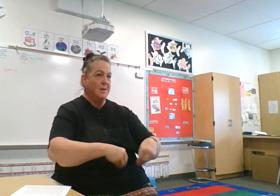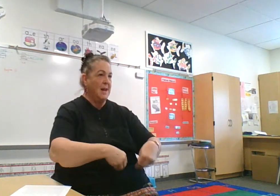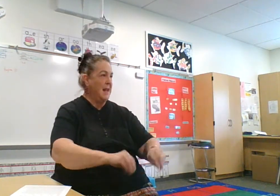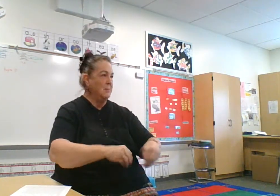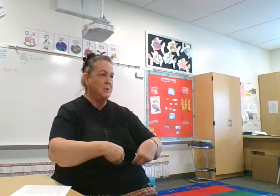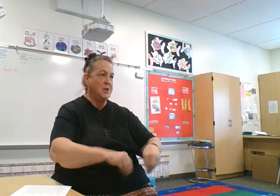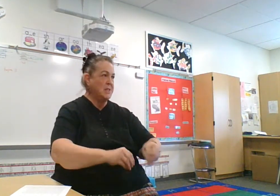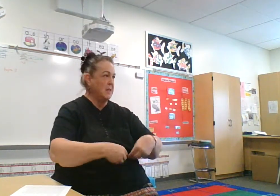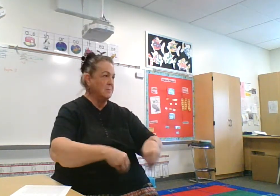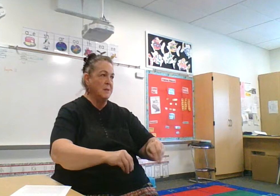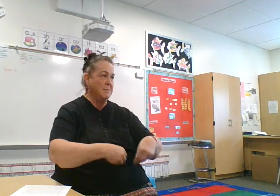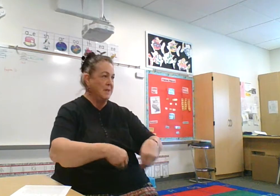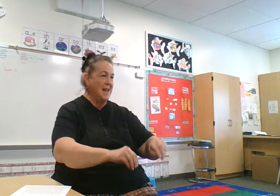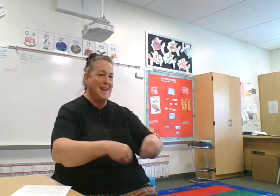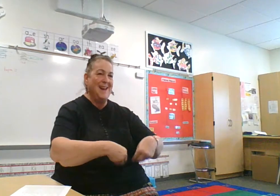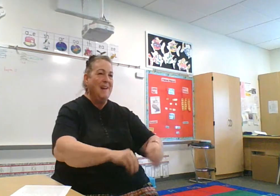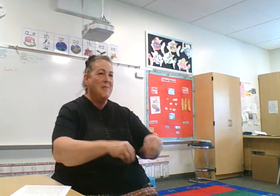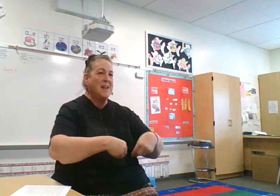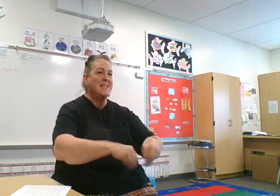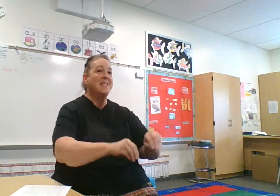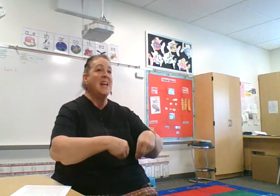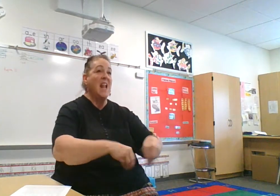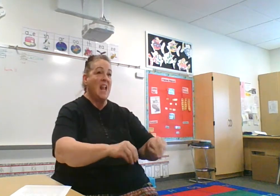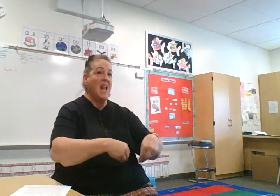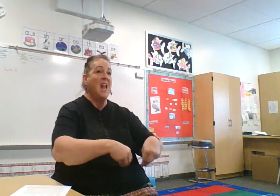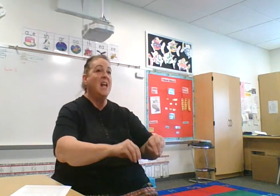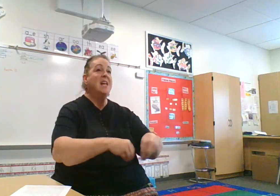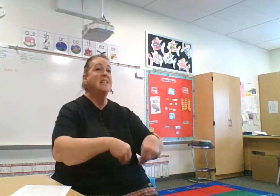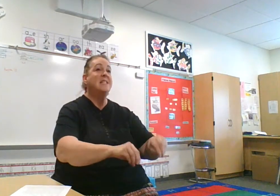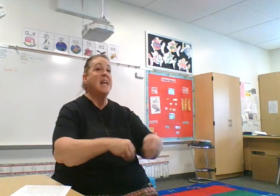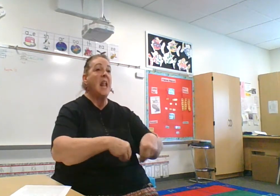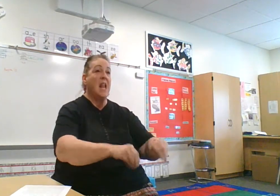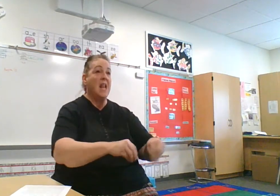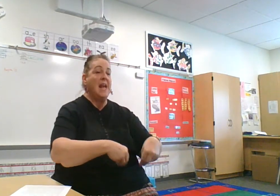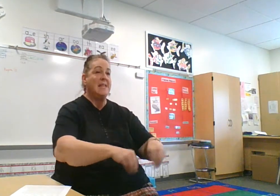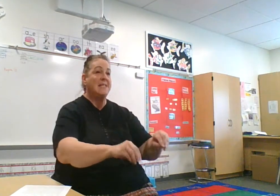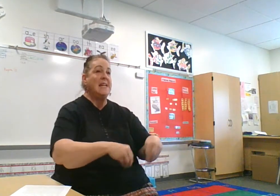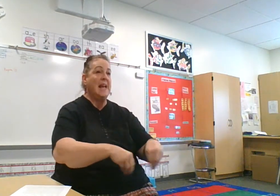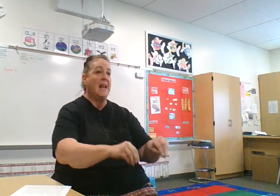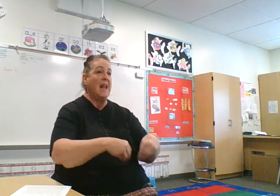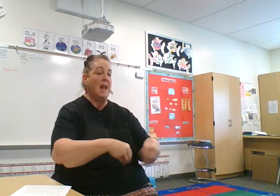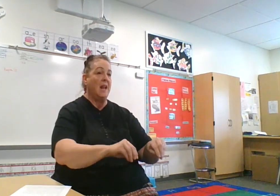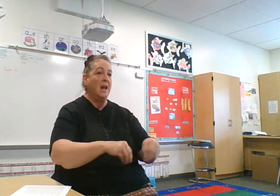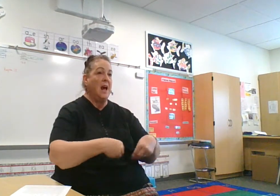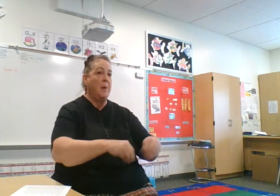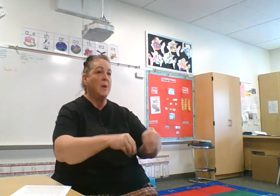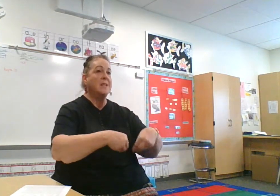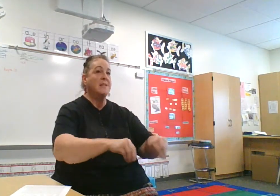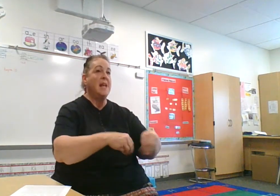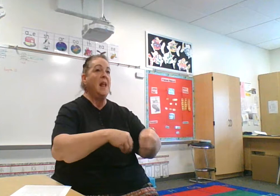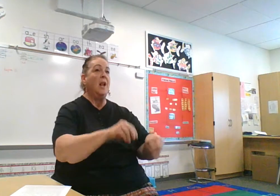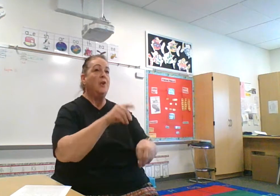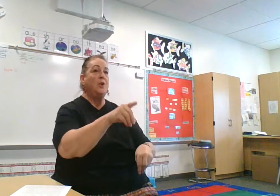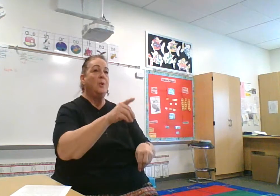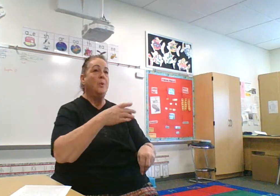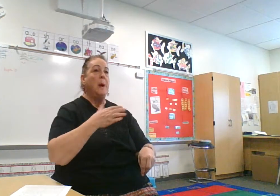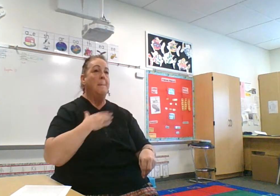hate a pushy salesman, but that's sell. Sell. S-E-L-L. I want to sell you